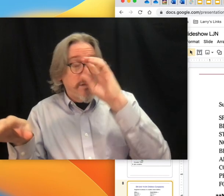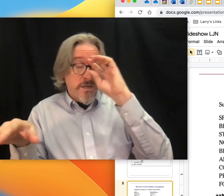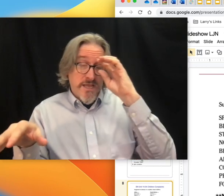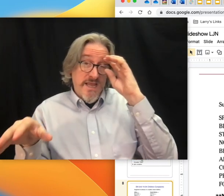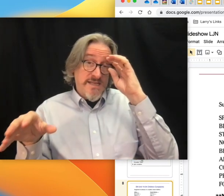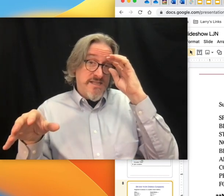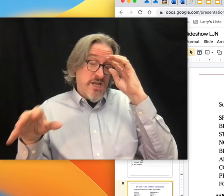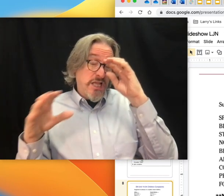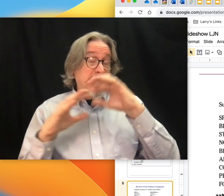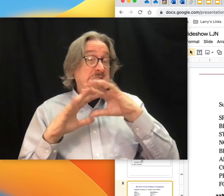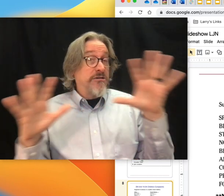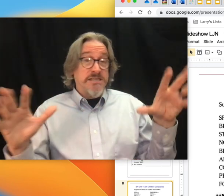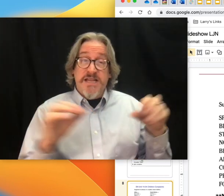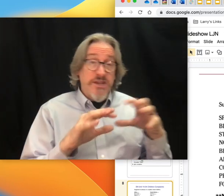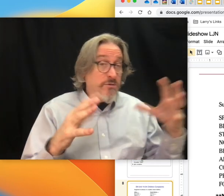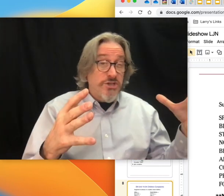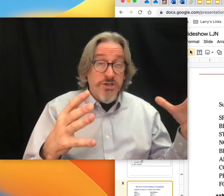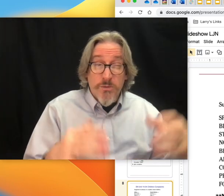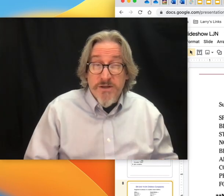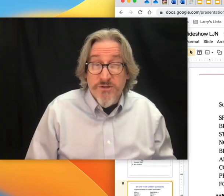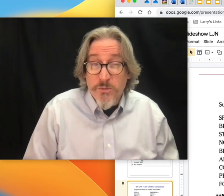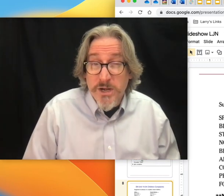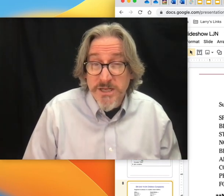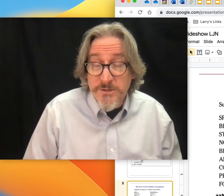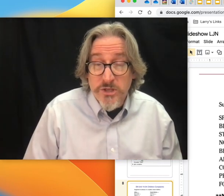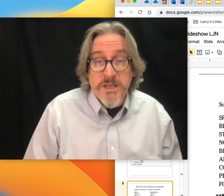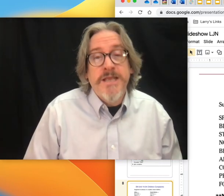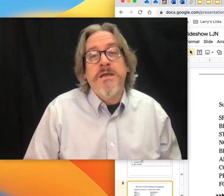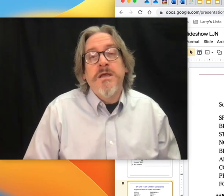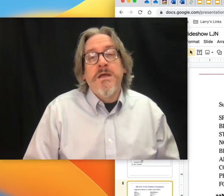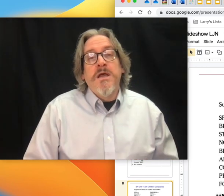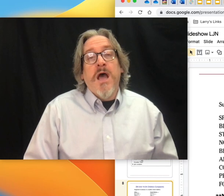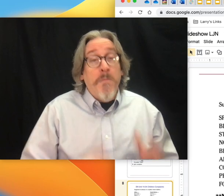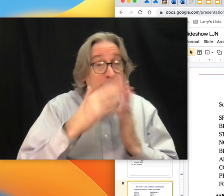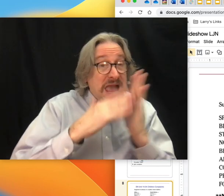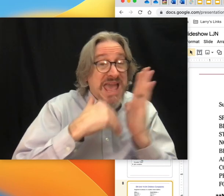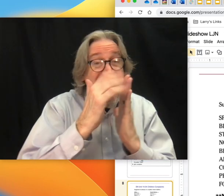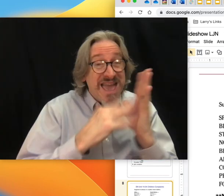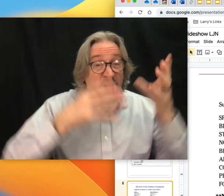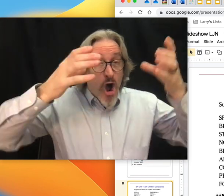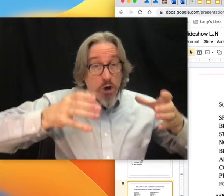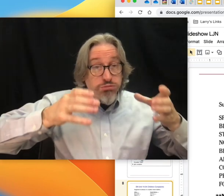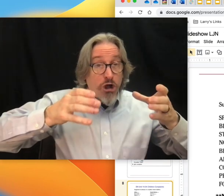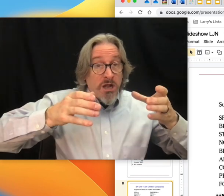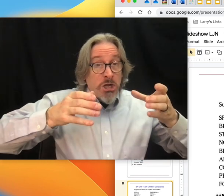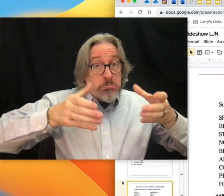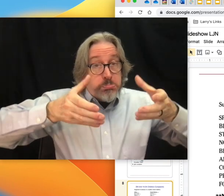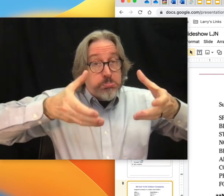spills is the clearest. And then you can show whatever you want it to look like.